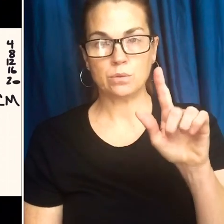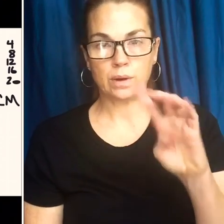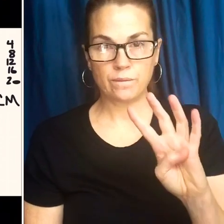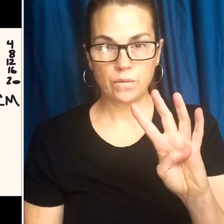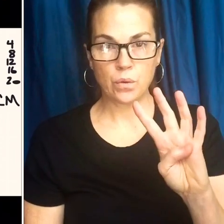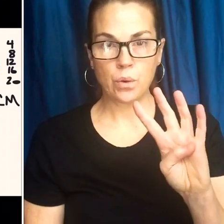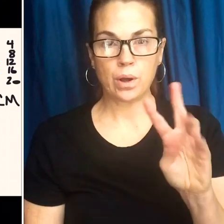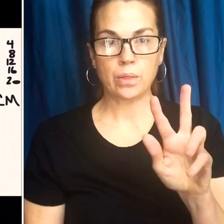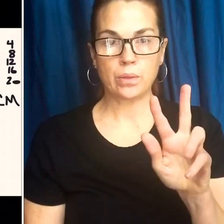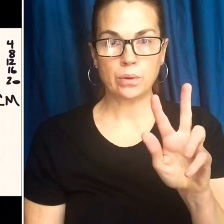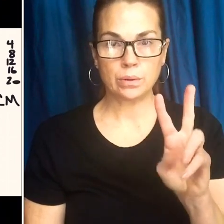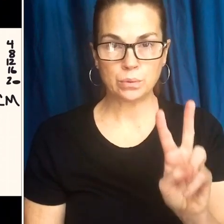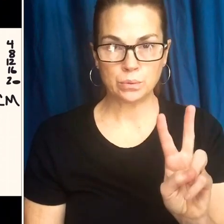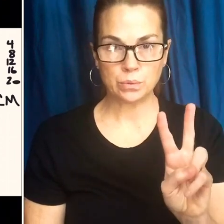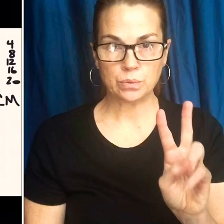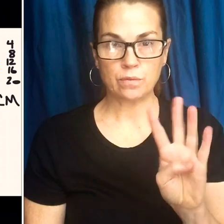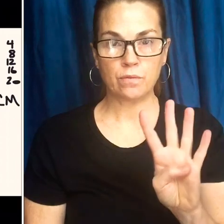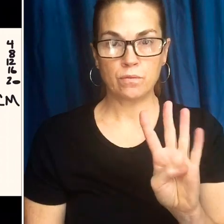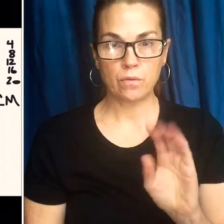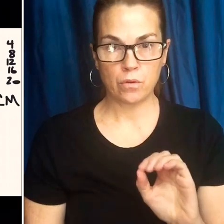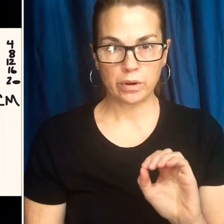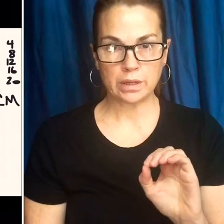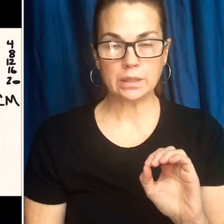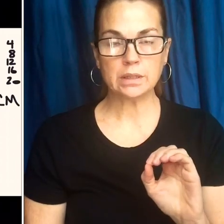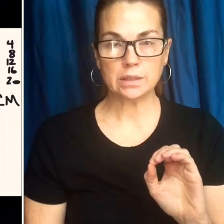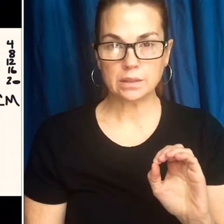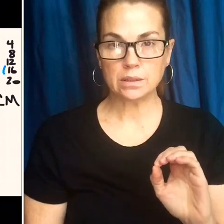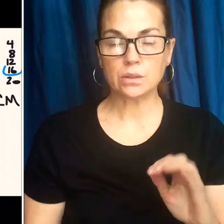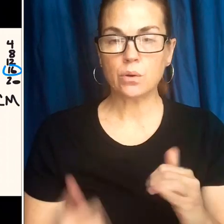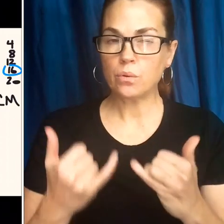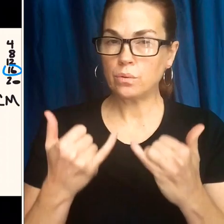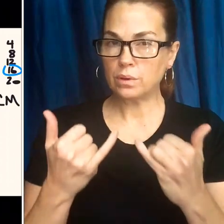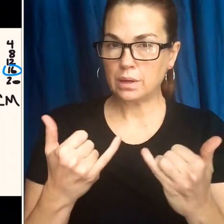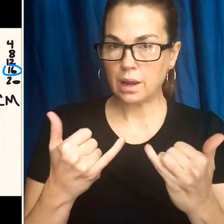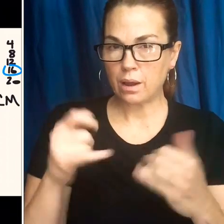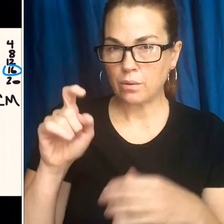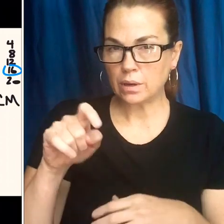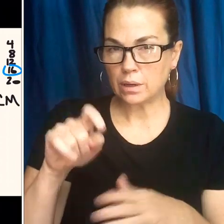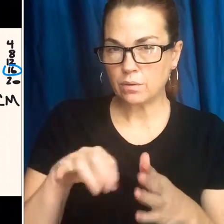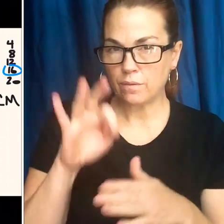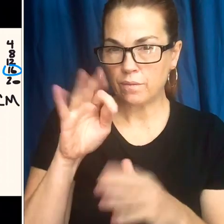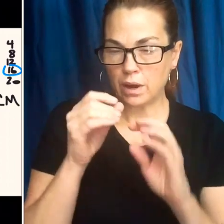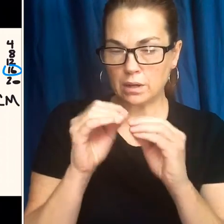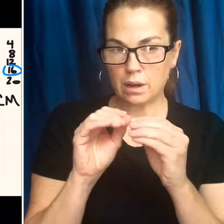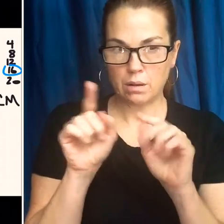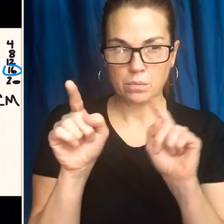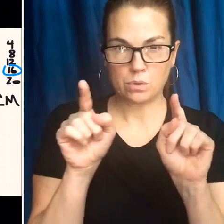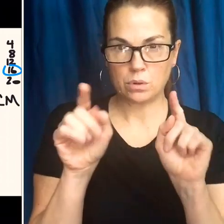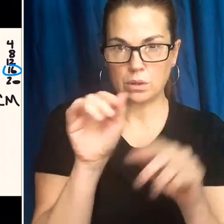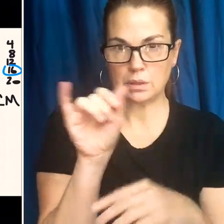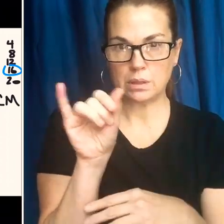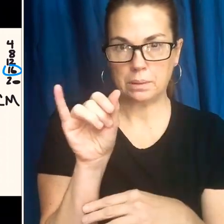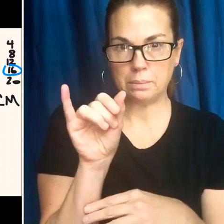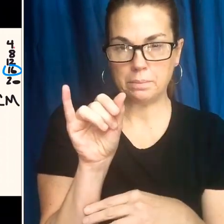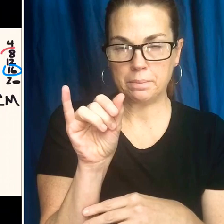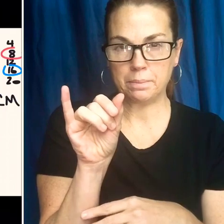both lists. I see 16, and I also see